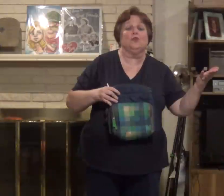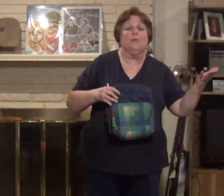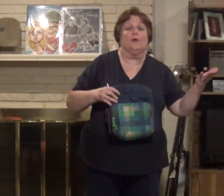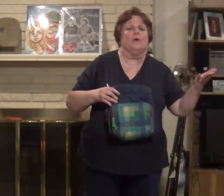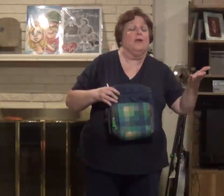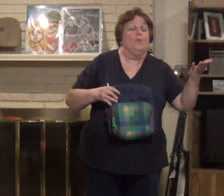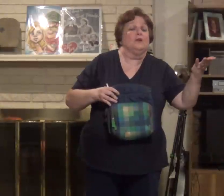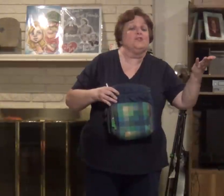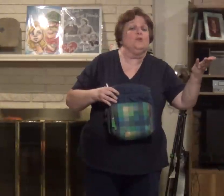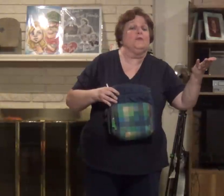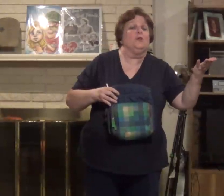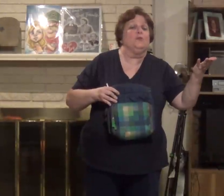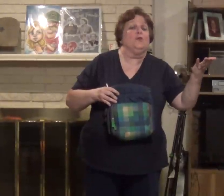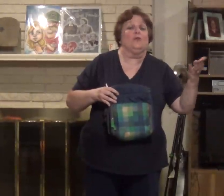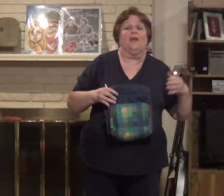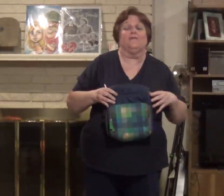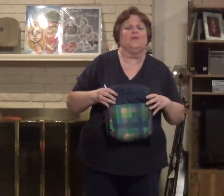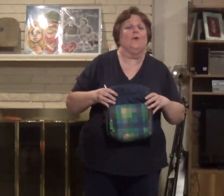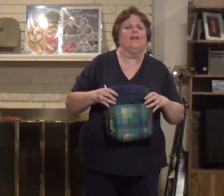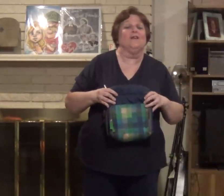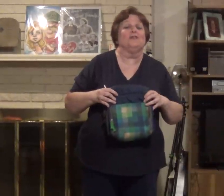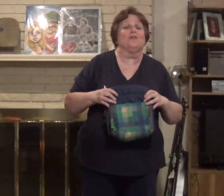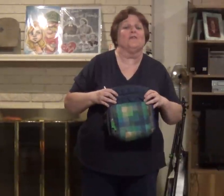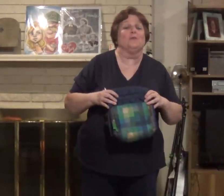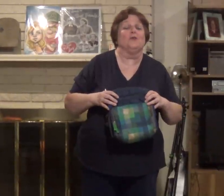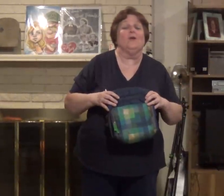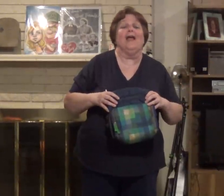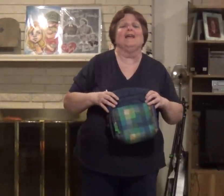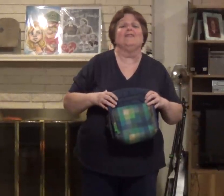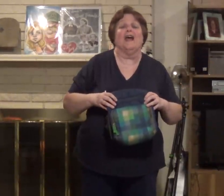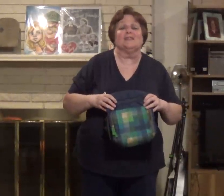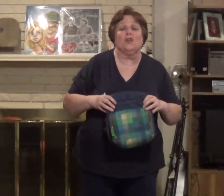October? What's new with you in your life? You know I love to hear from you. That's all